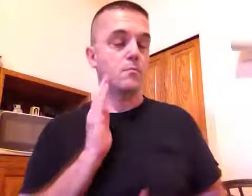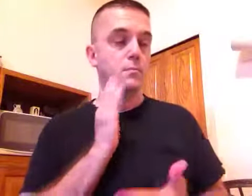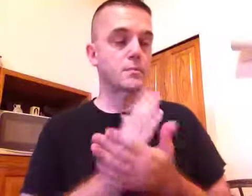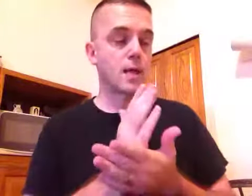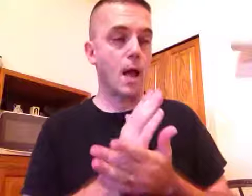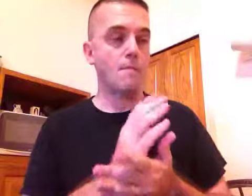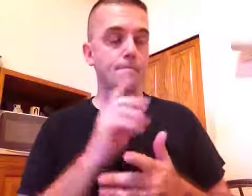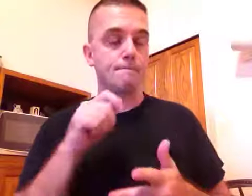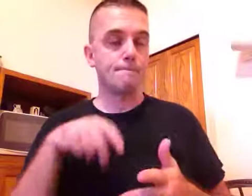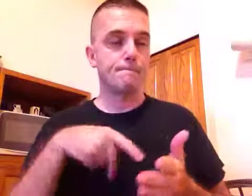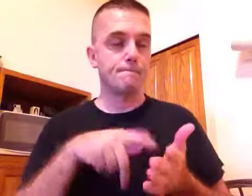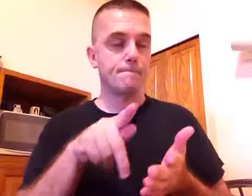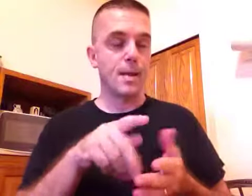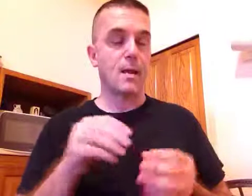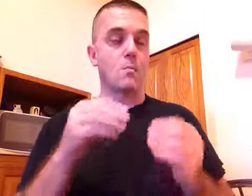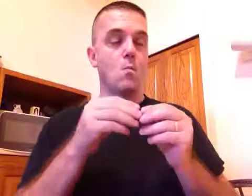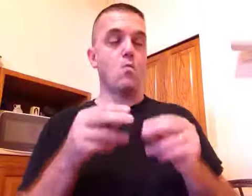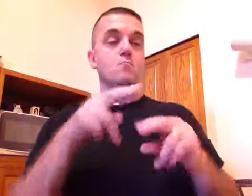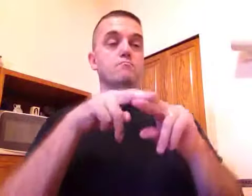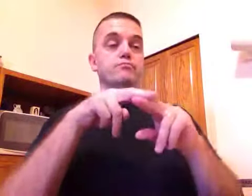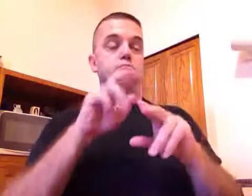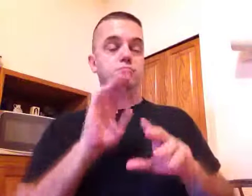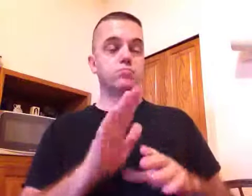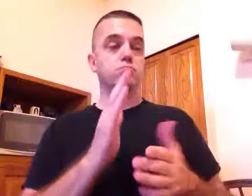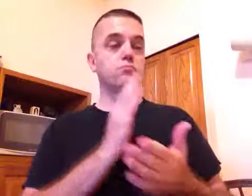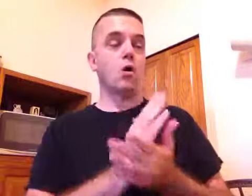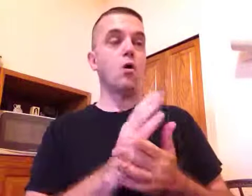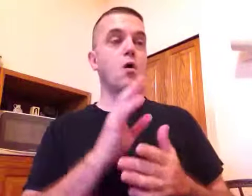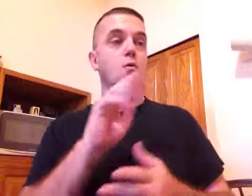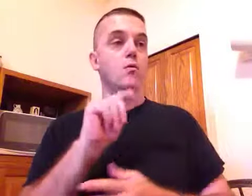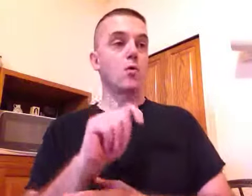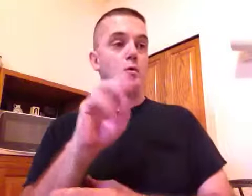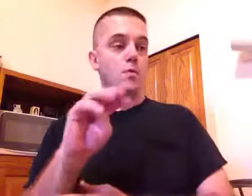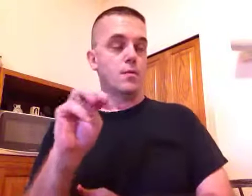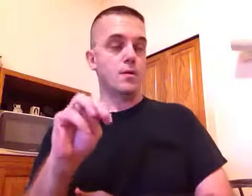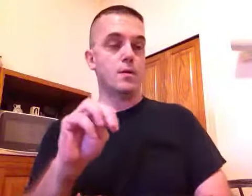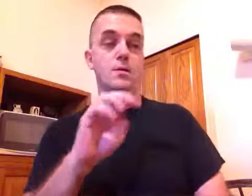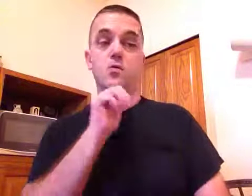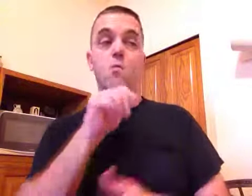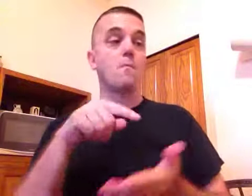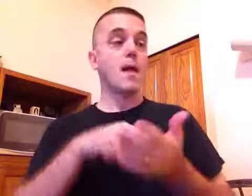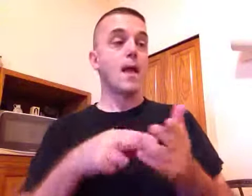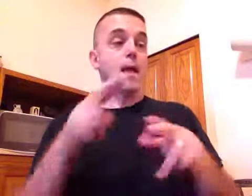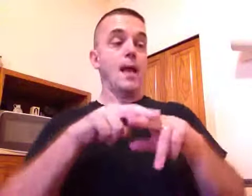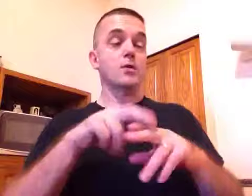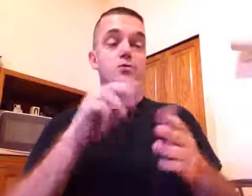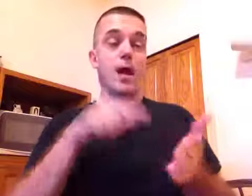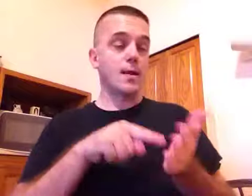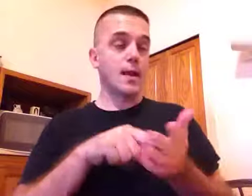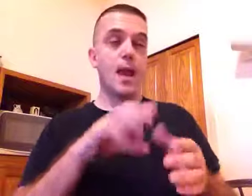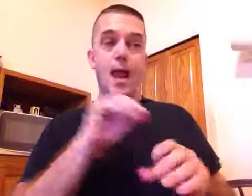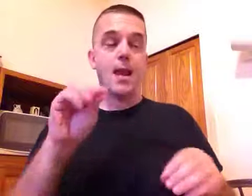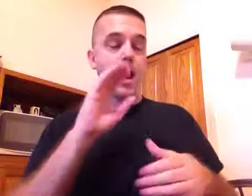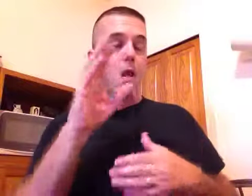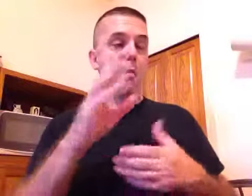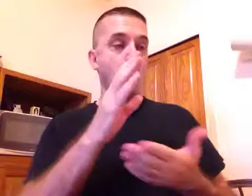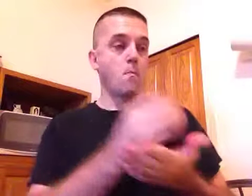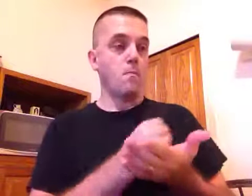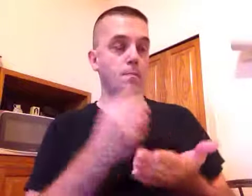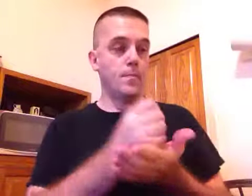money makeover and not pay any extra on debt. Any money you get is an extra large emergency fund